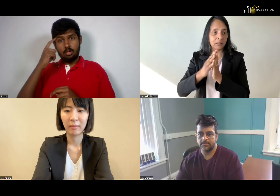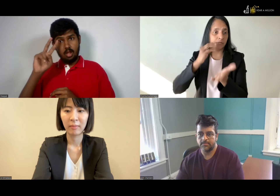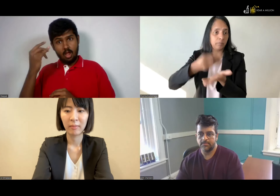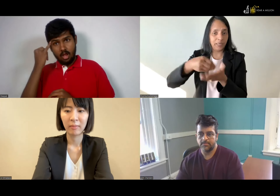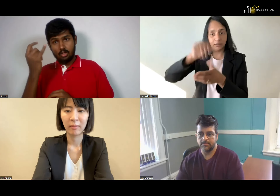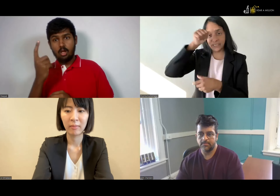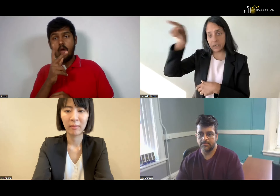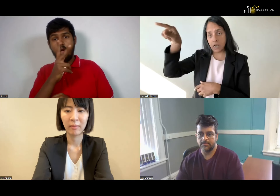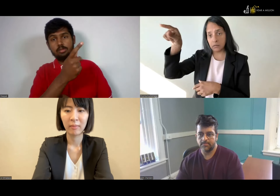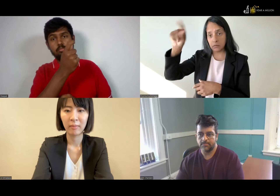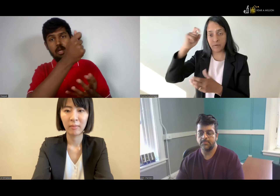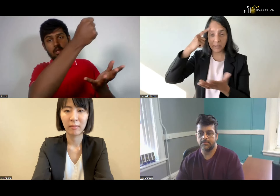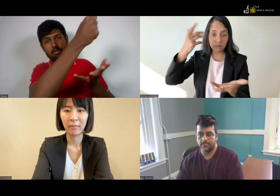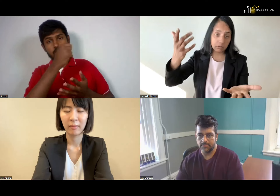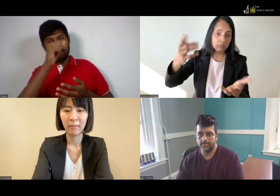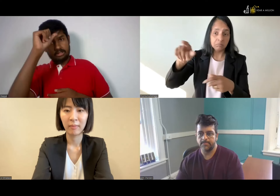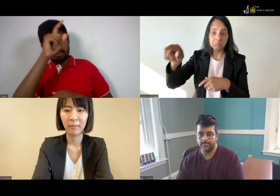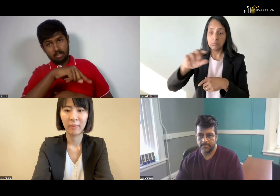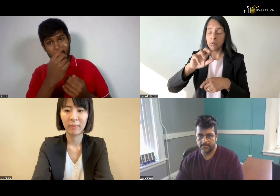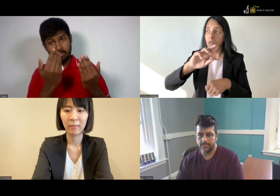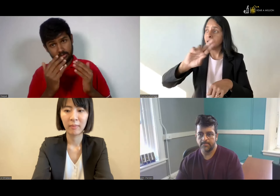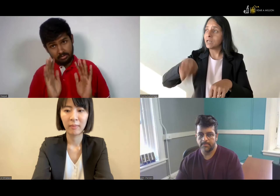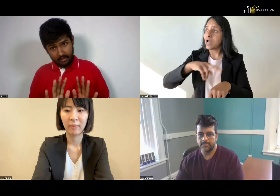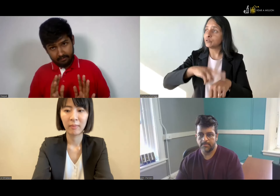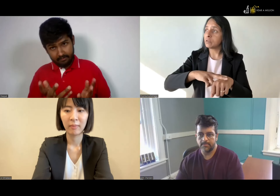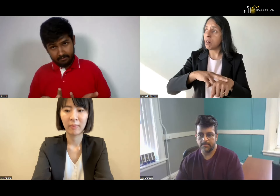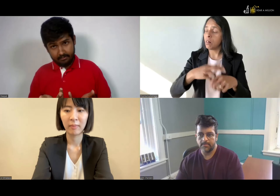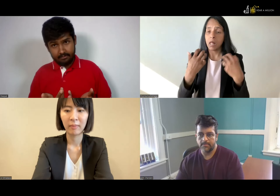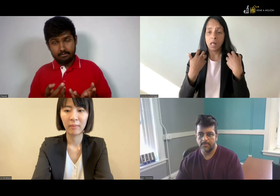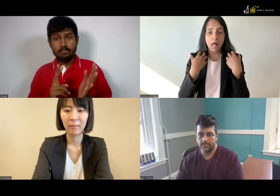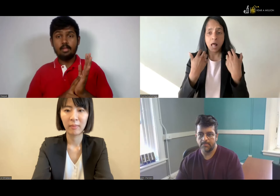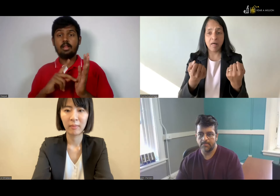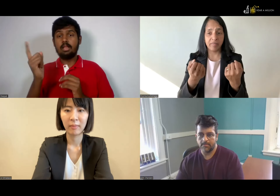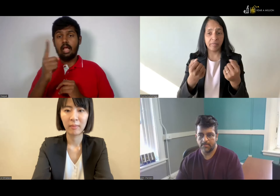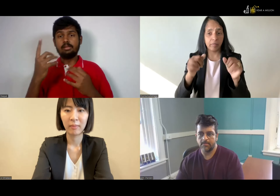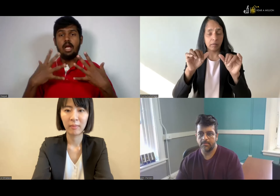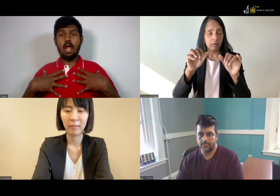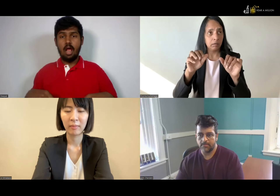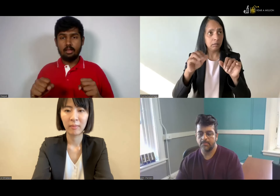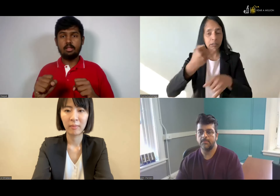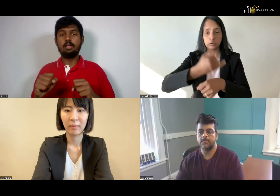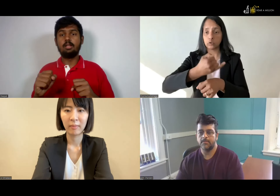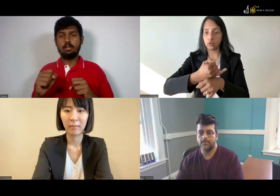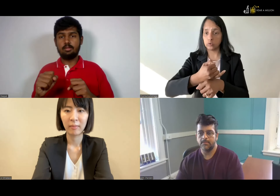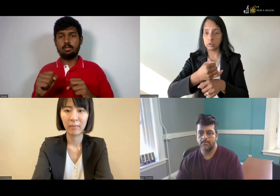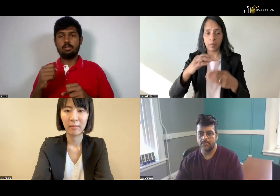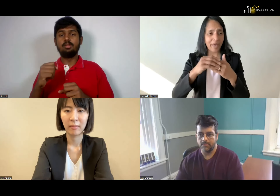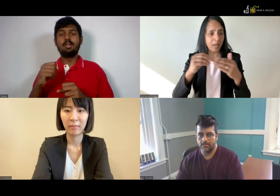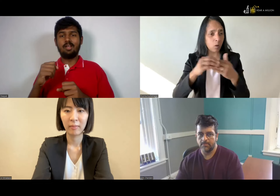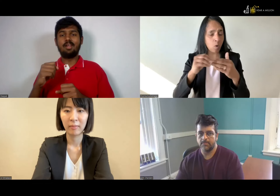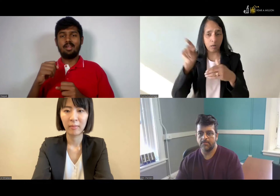and we could ask them for grant for India. It's National Health Institute